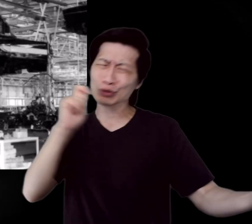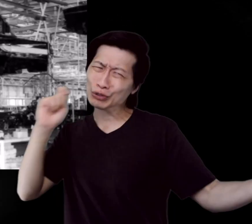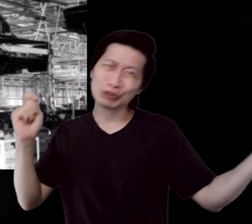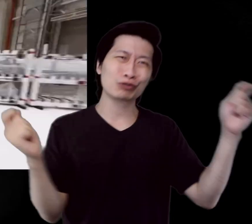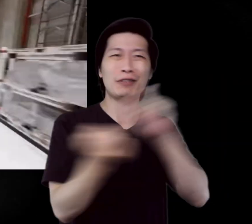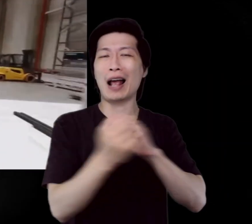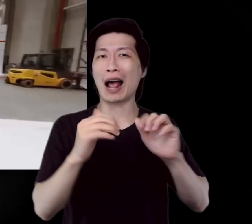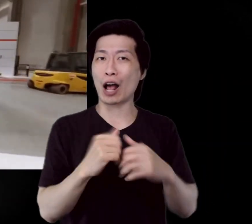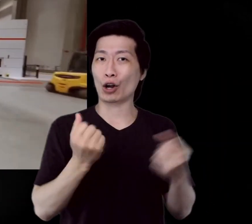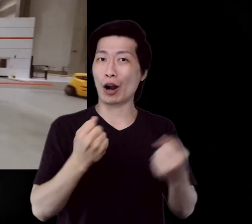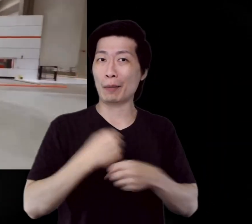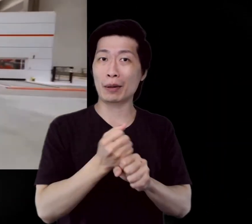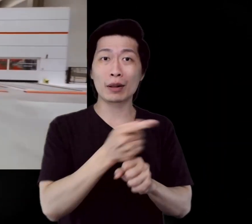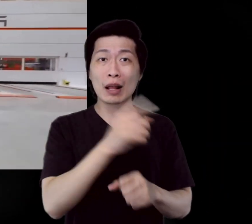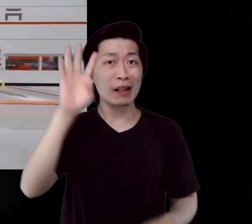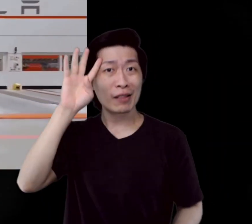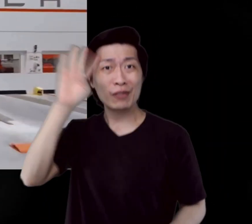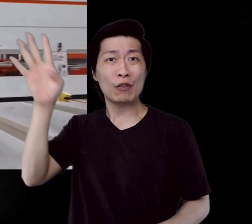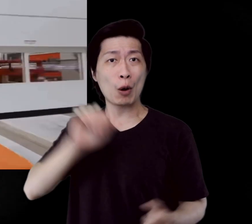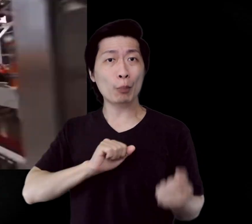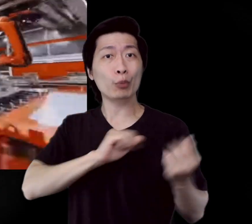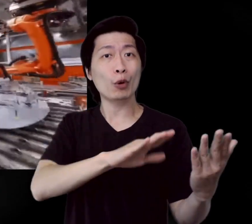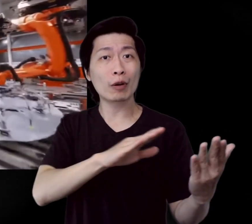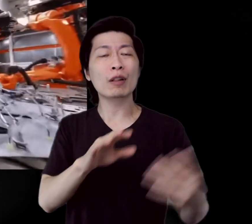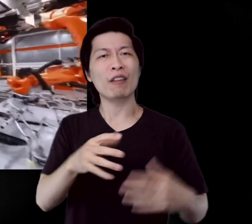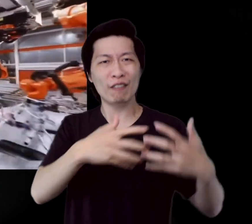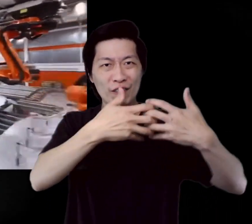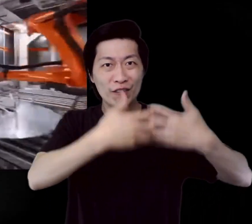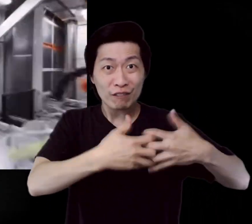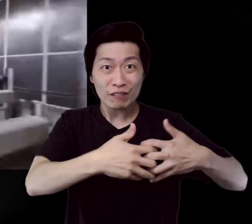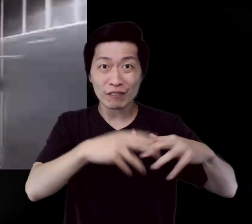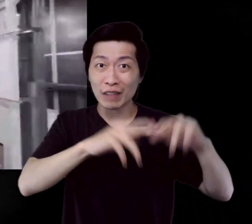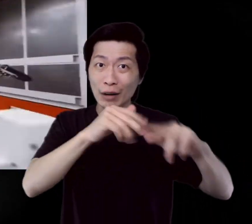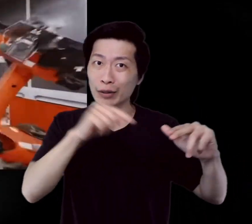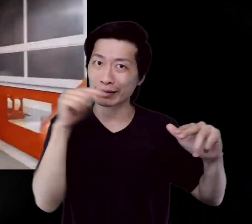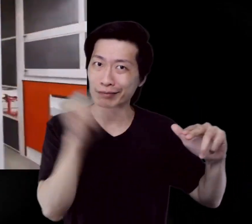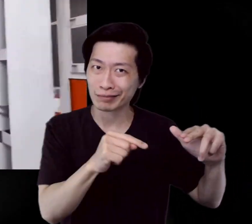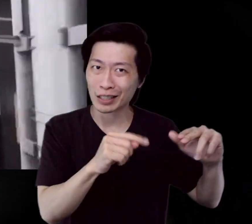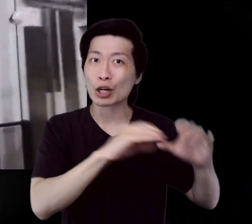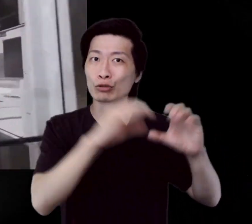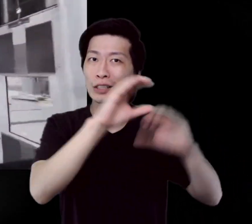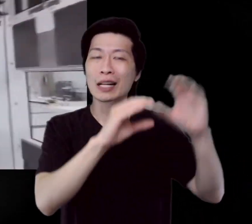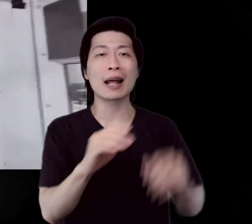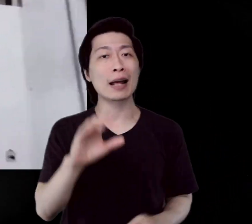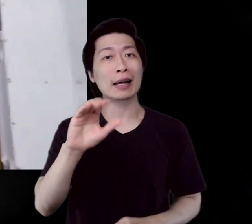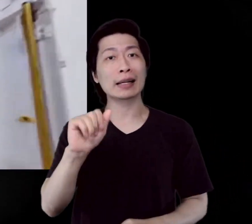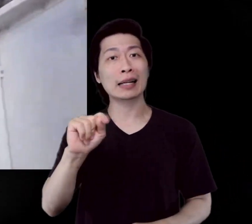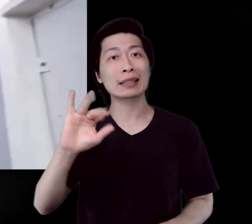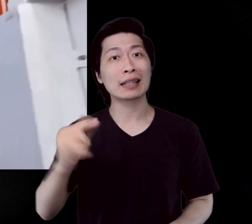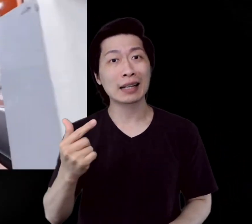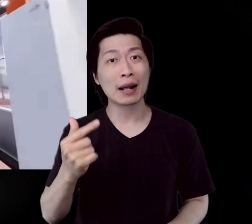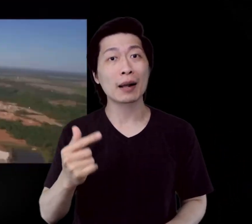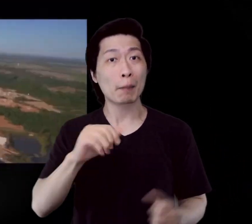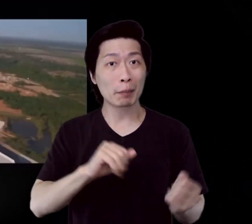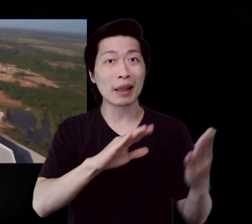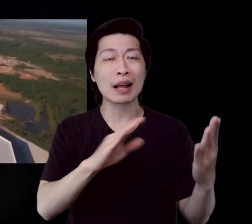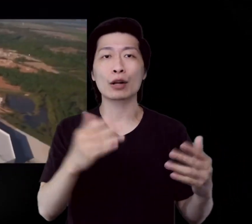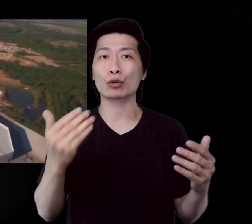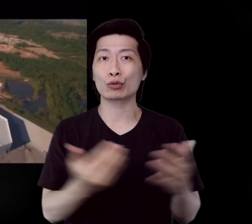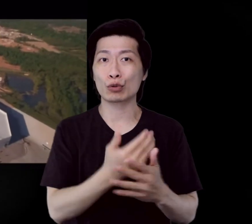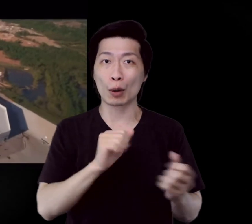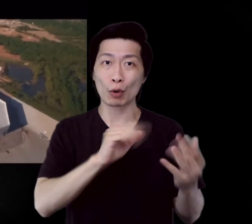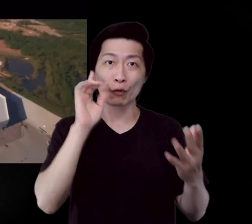now, Tesla has revolutionized the way cars are made once again, with its innovative approach to